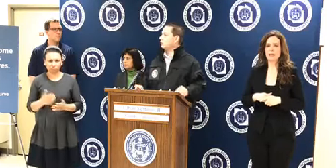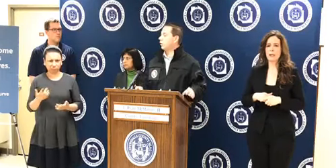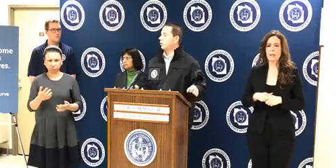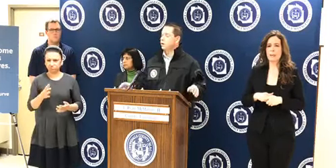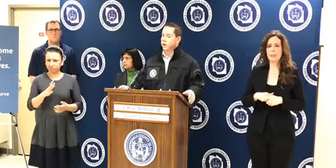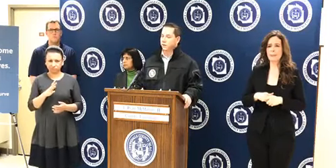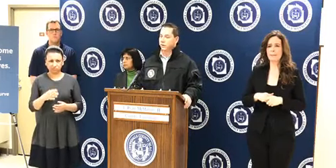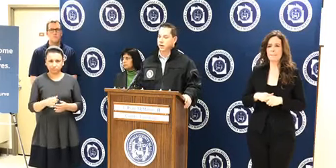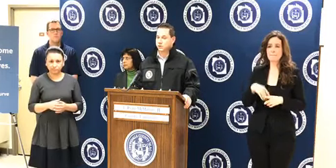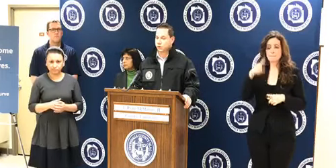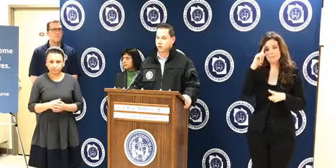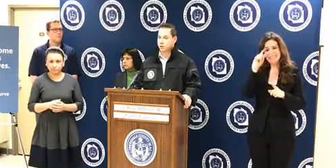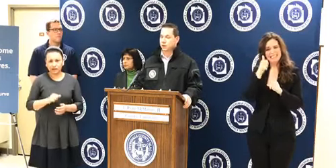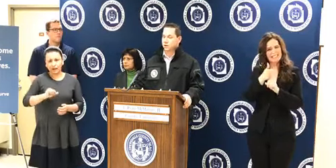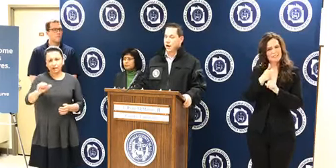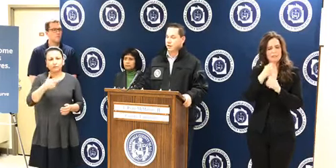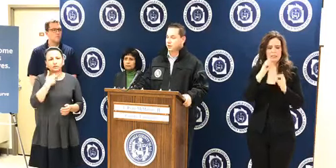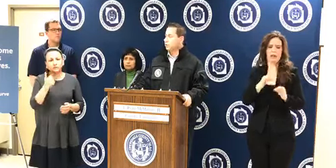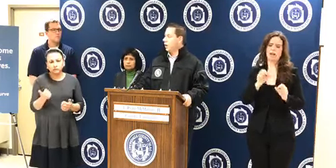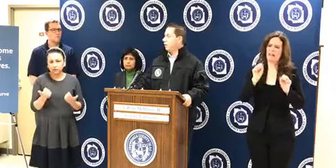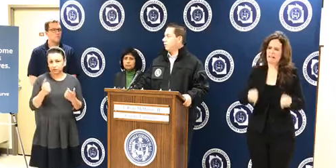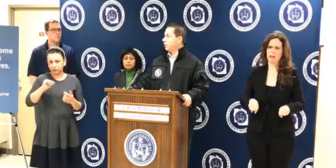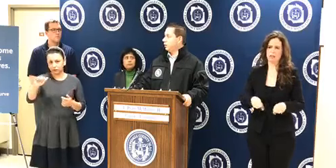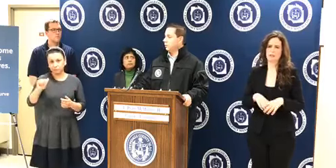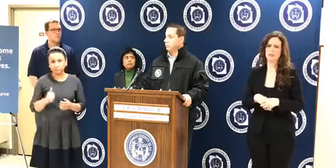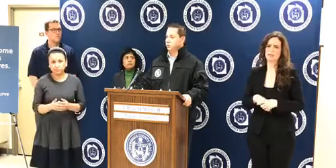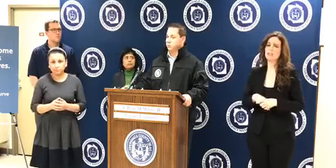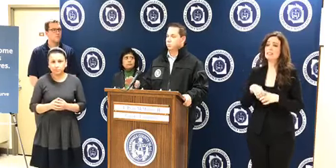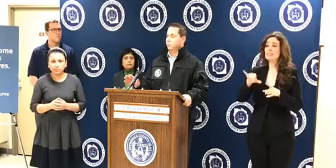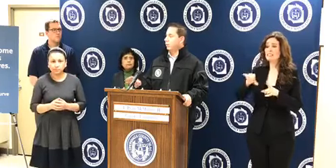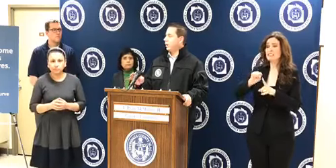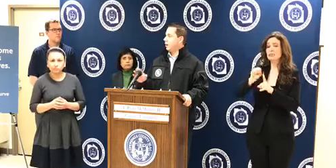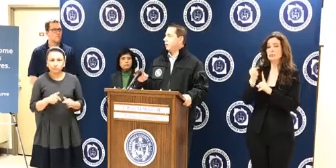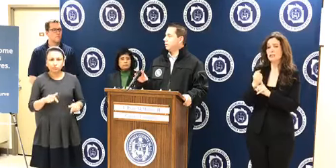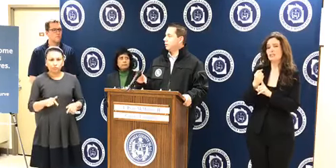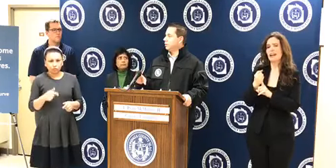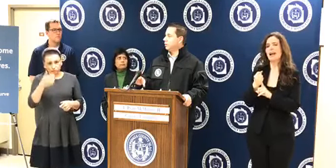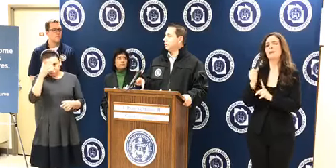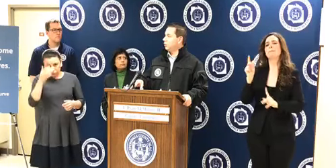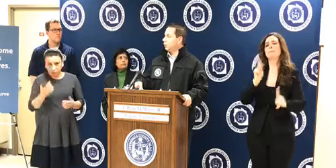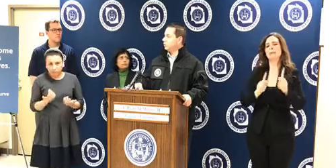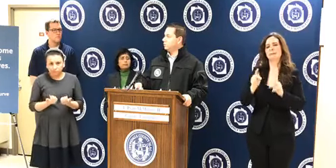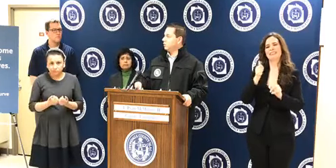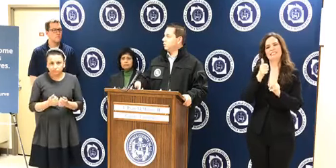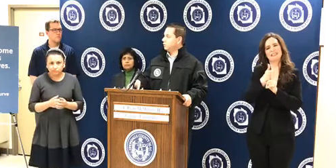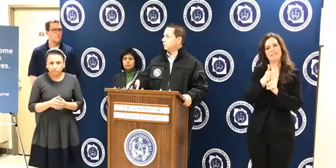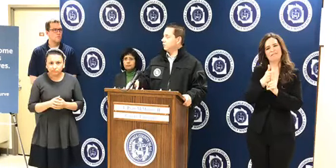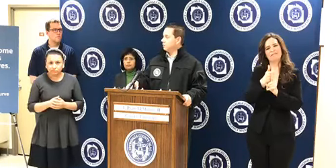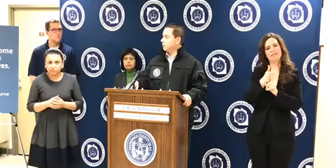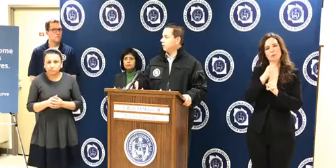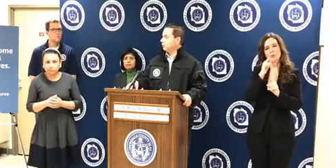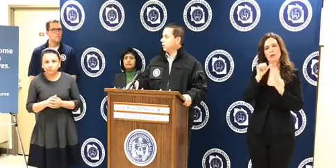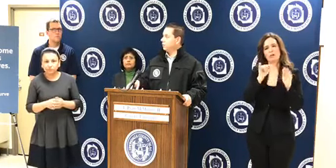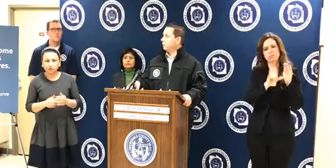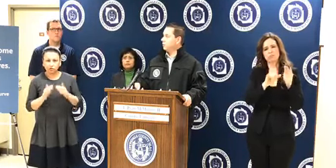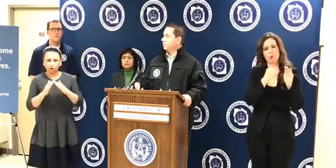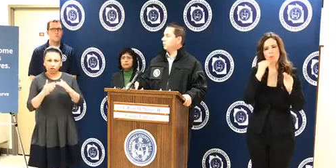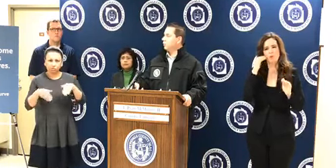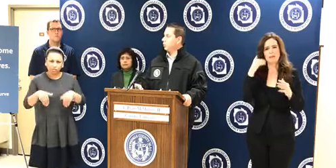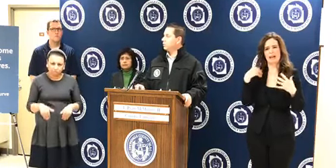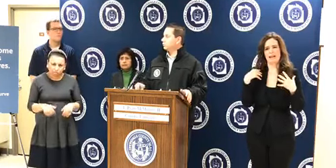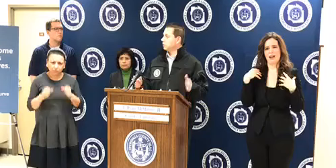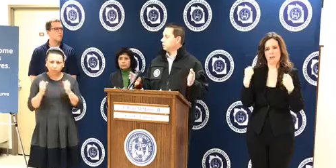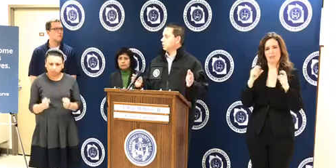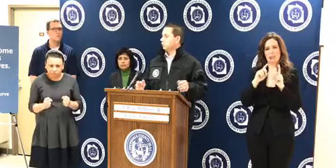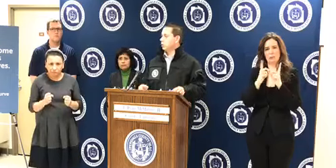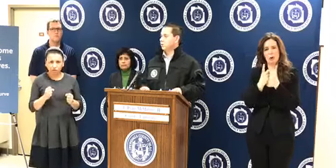anyway. So in this case, certainly, I think you have people that are in quarantine because of advice of the health department, and then people